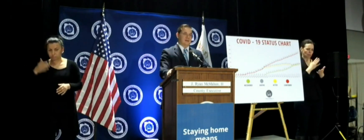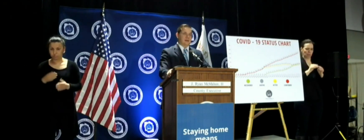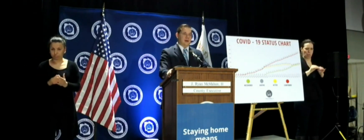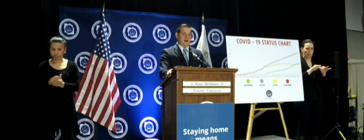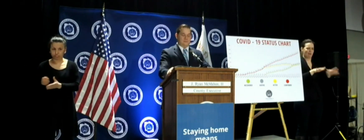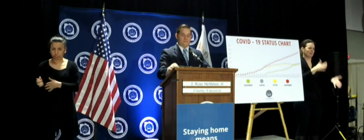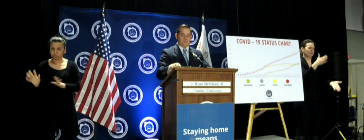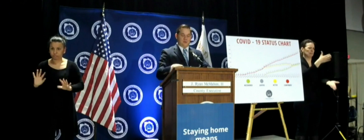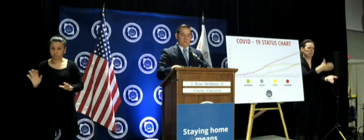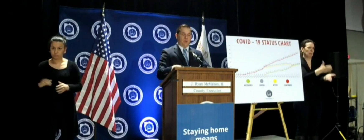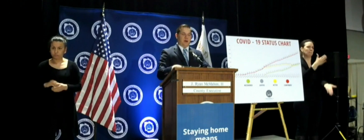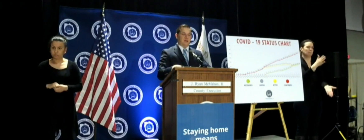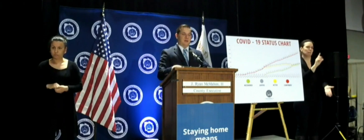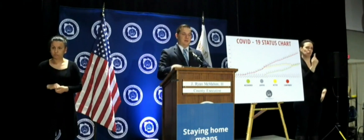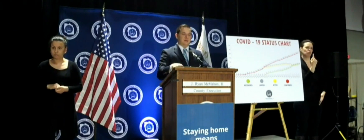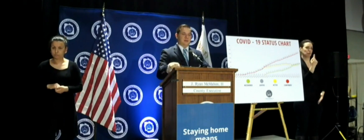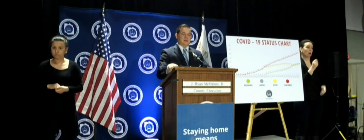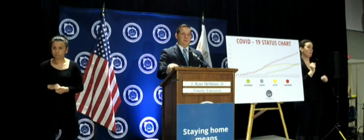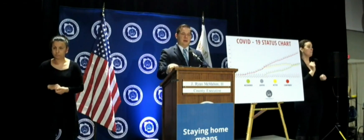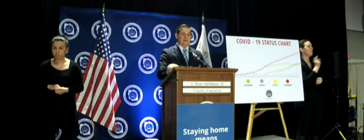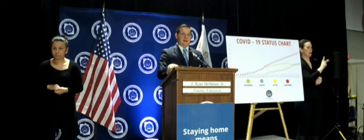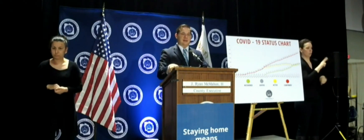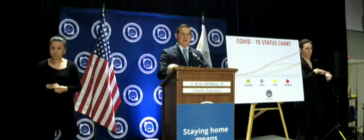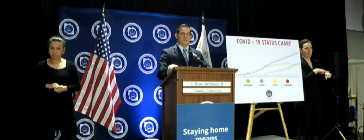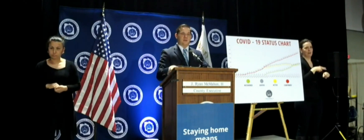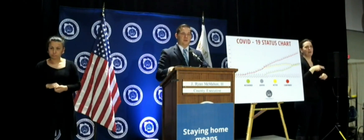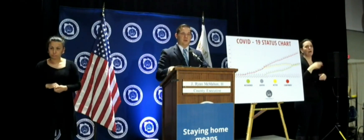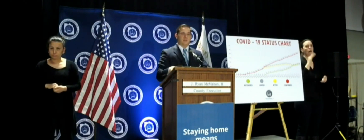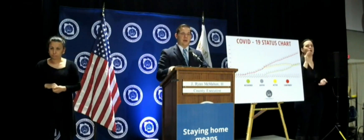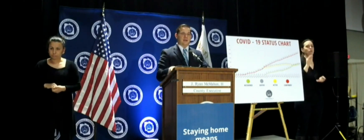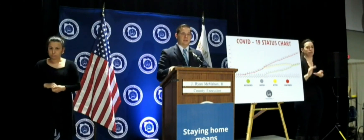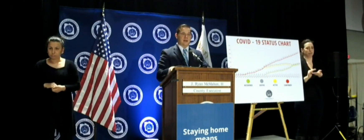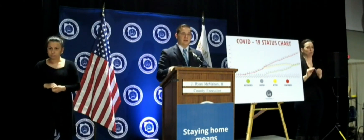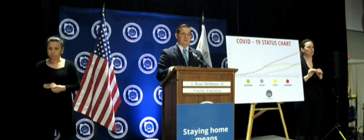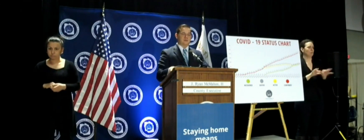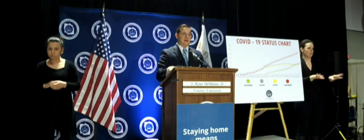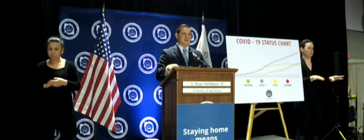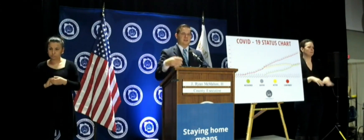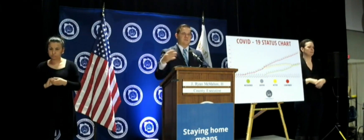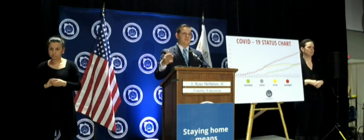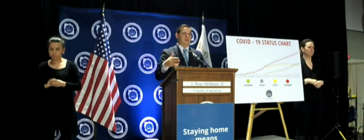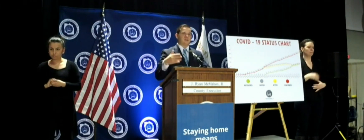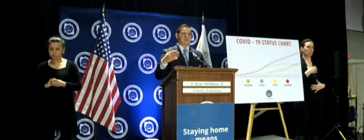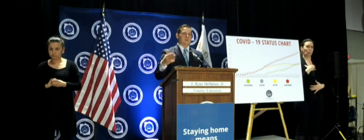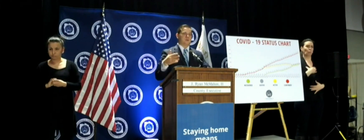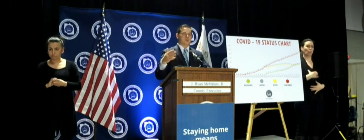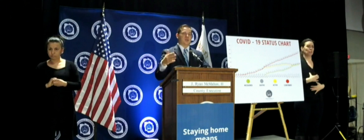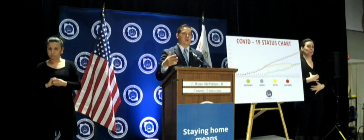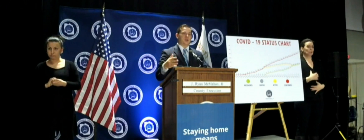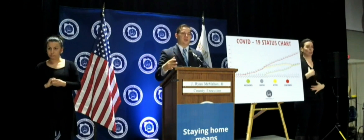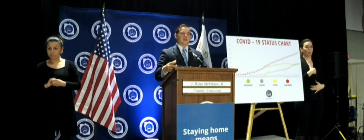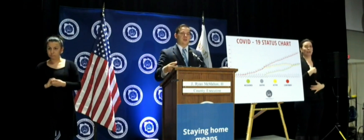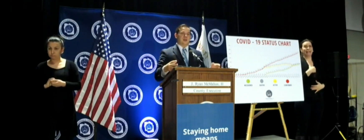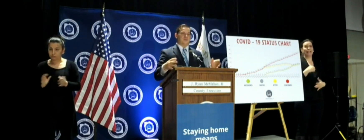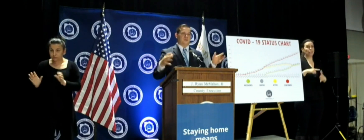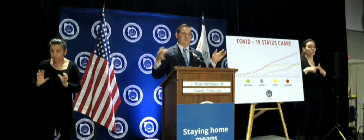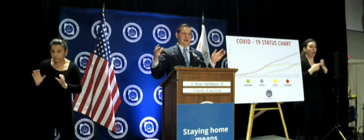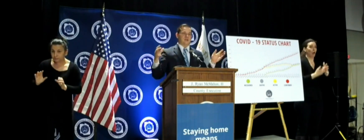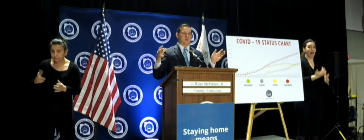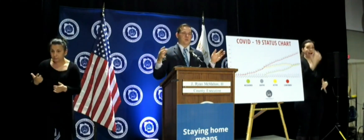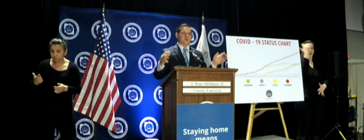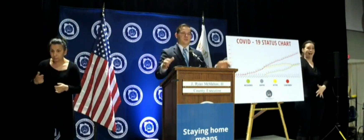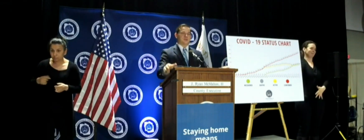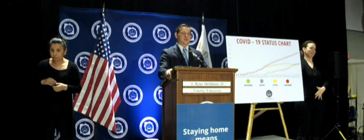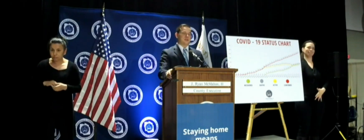it. But getting a test, having it come back as a negative is kind of like a false instrument of security if you're